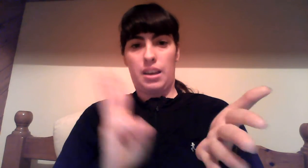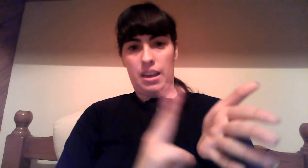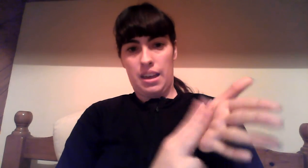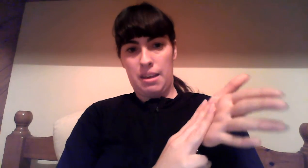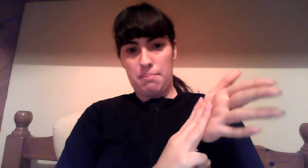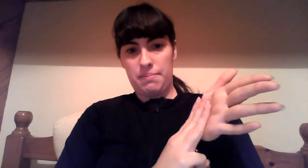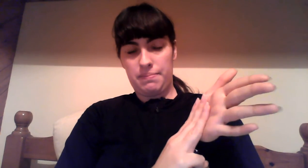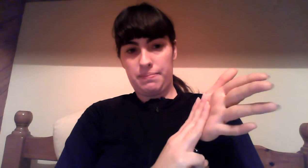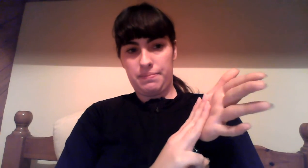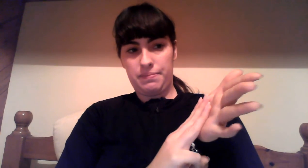M,